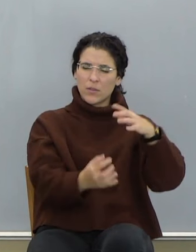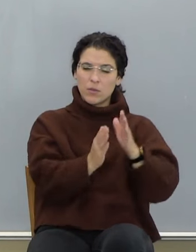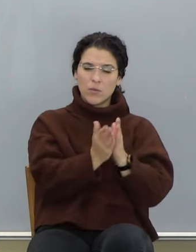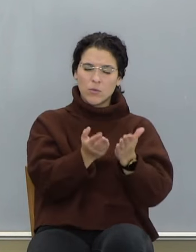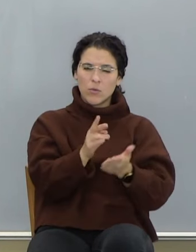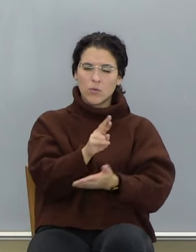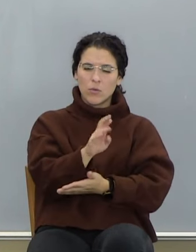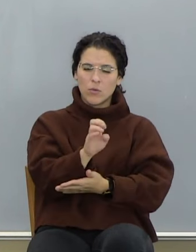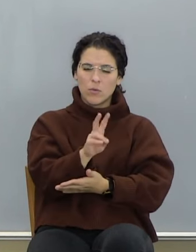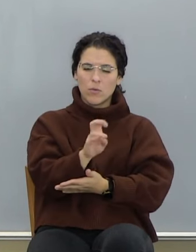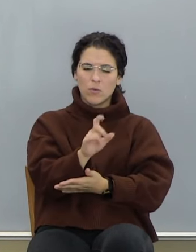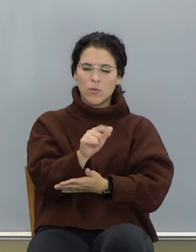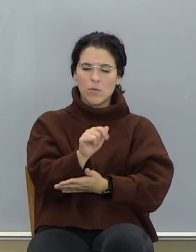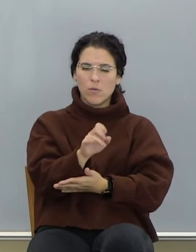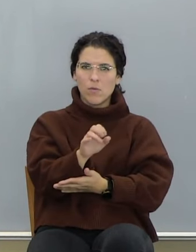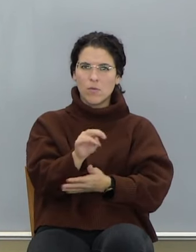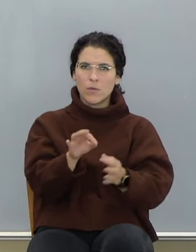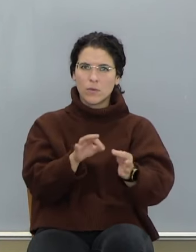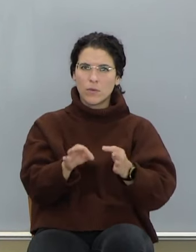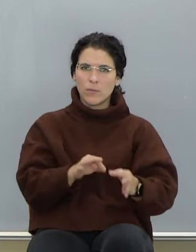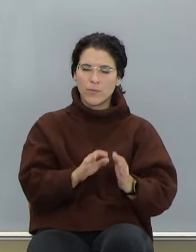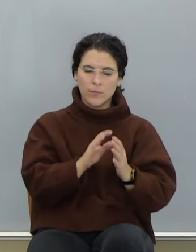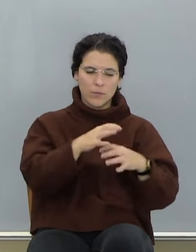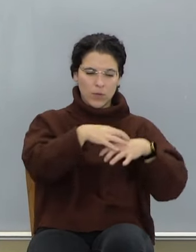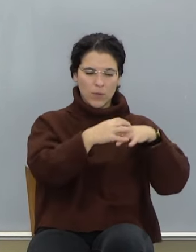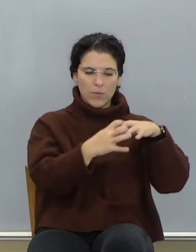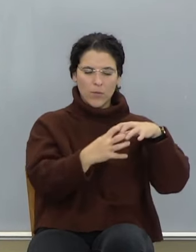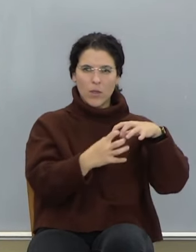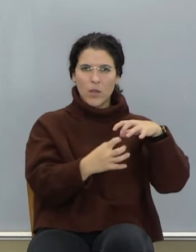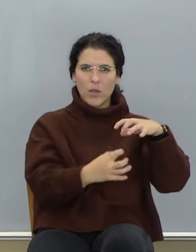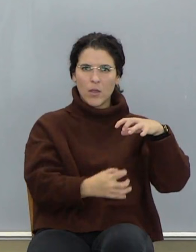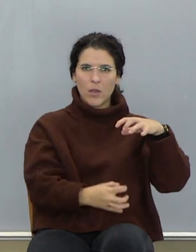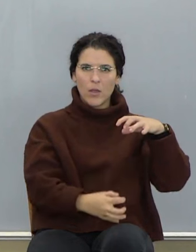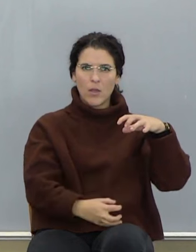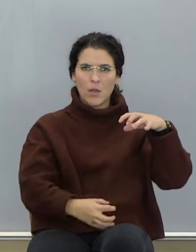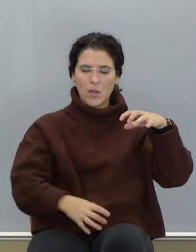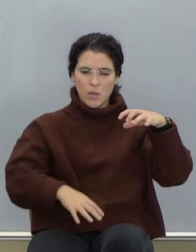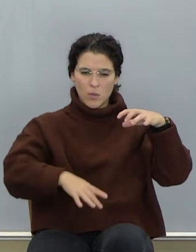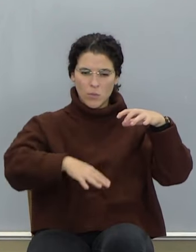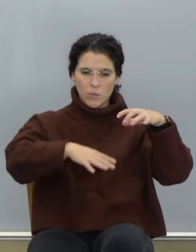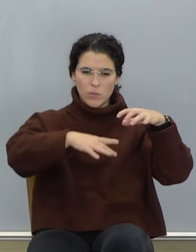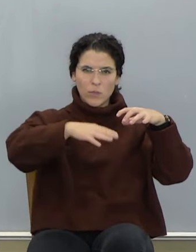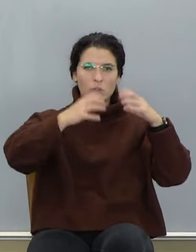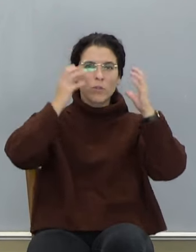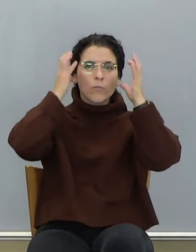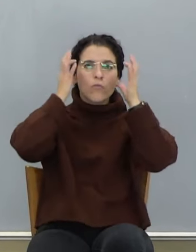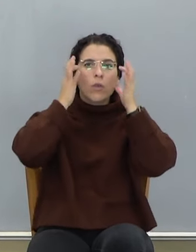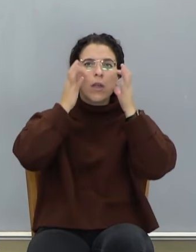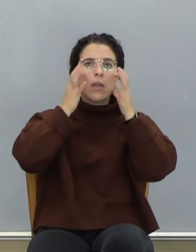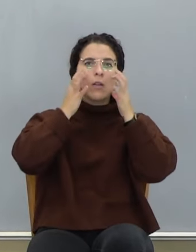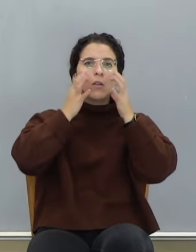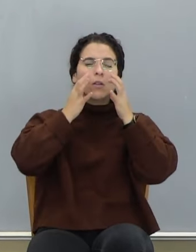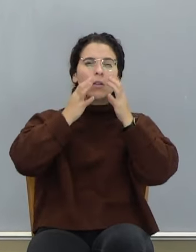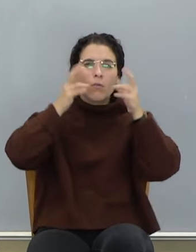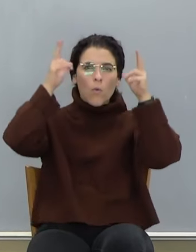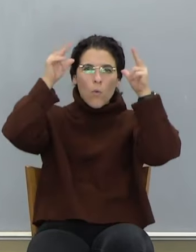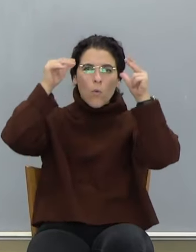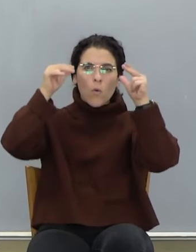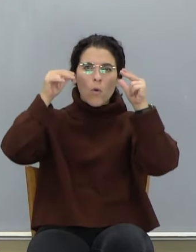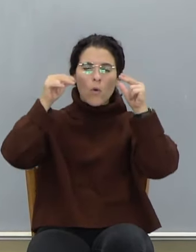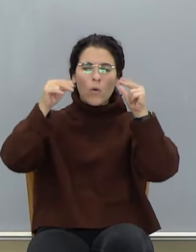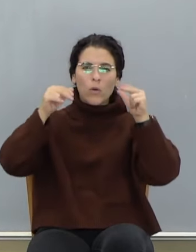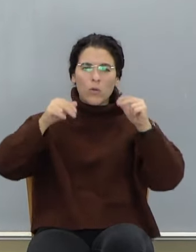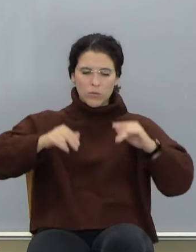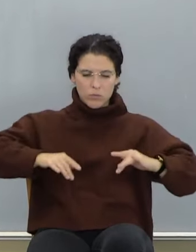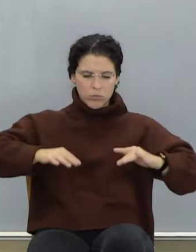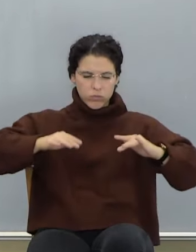Revelation describes? The blood is going to reach the bridle of a horse. Jesus is going to